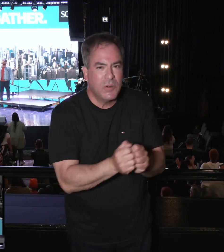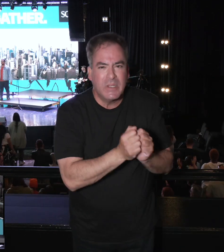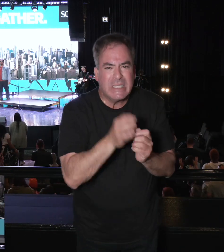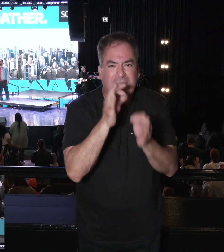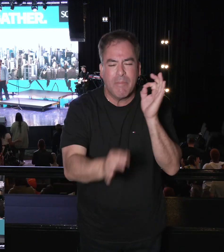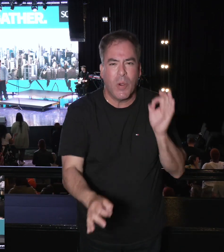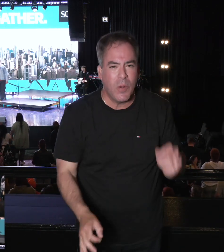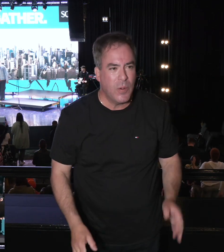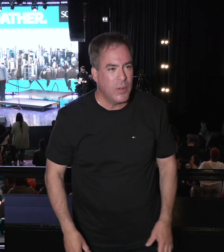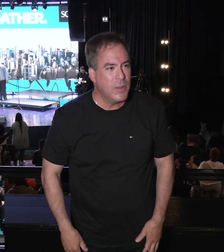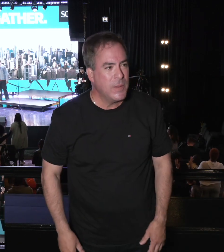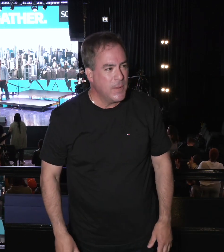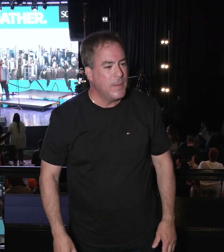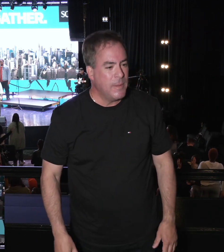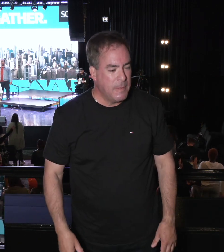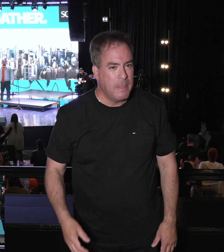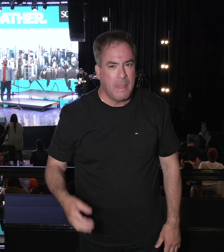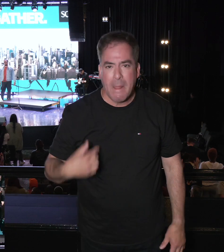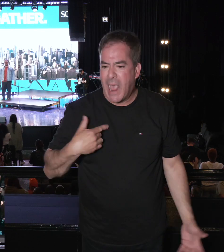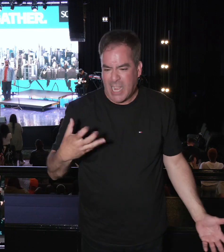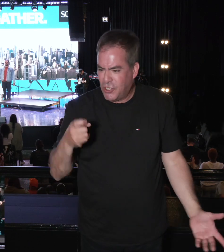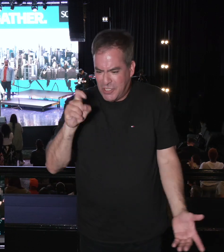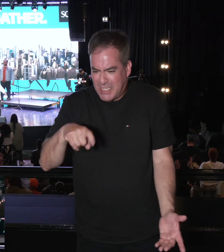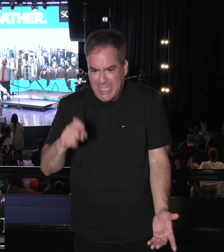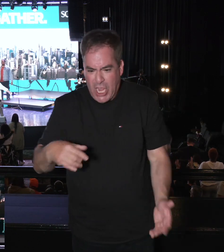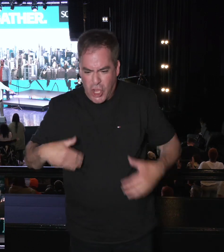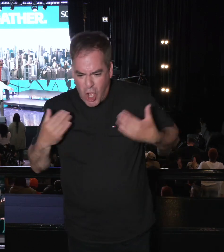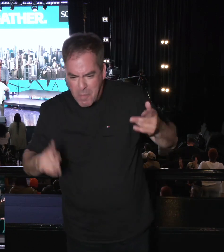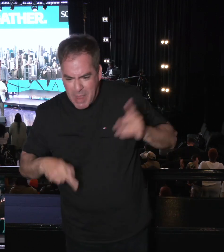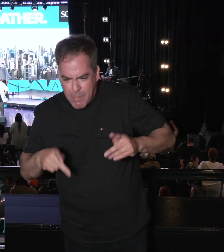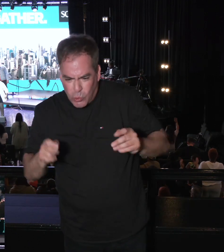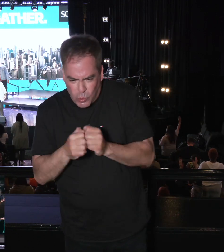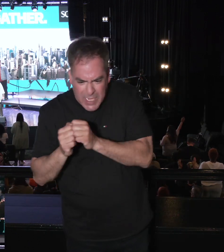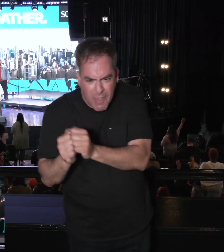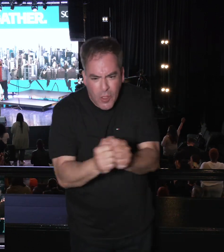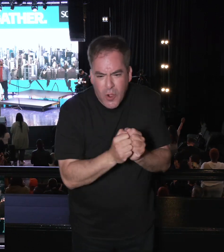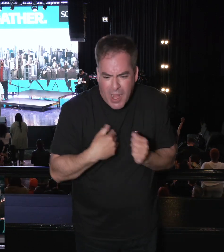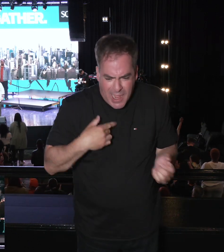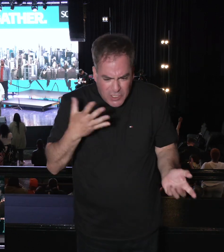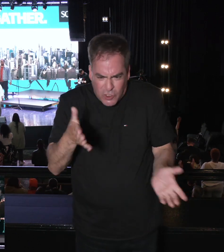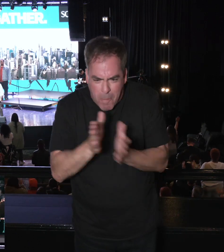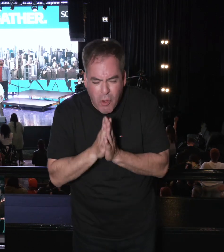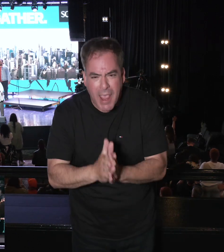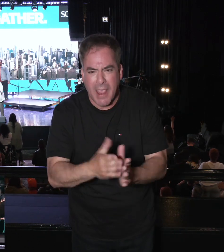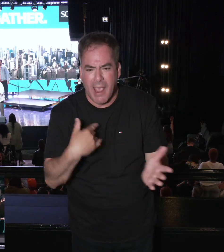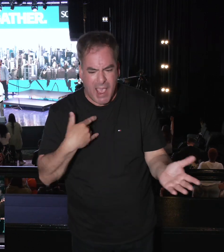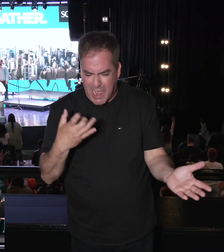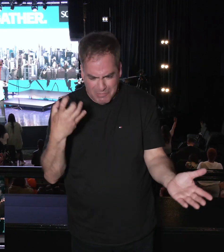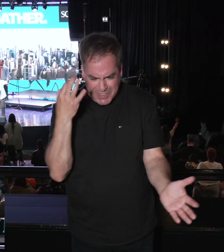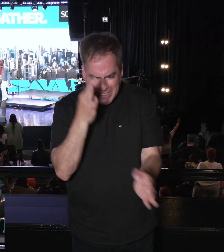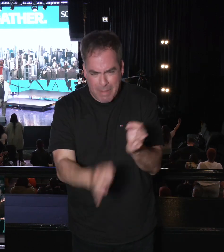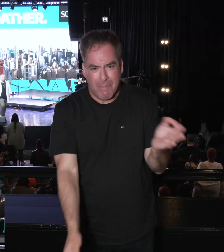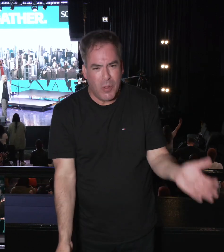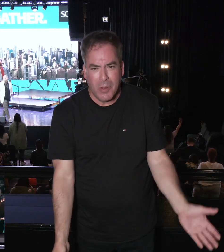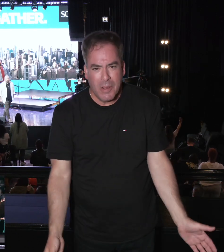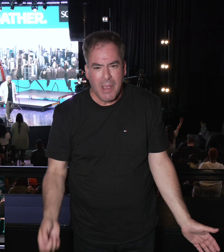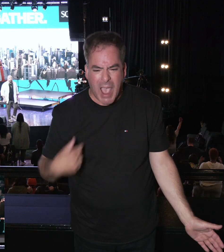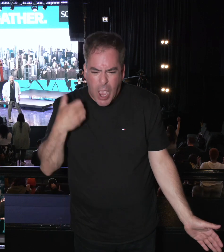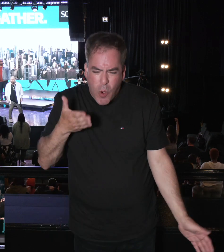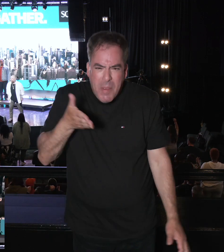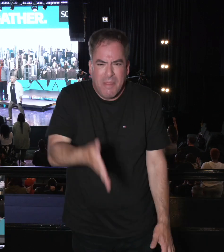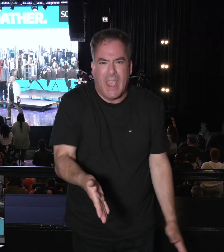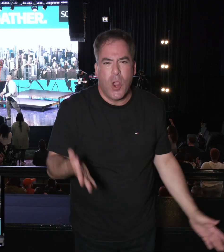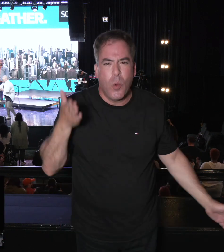down over their church. I just need some young people to gather together on a Friday and be like, God, you need to save the